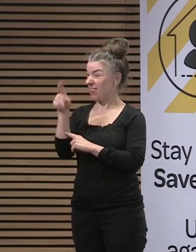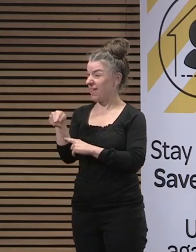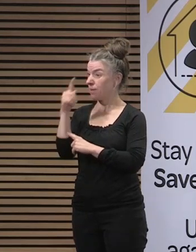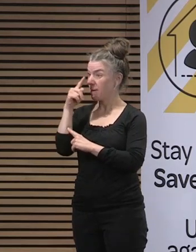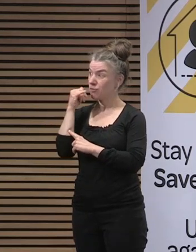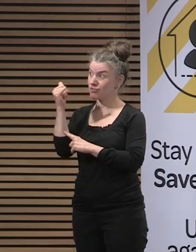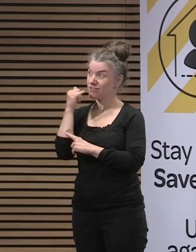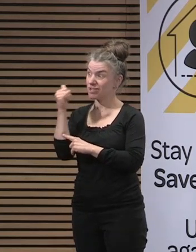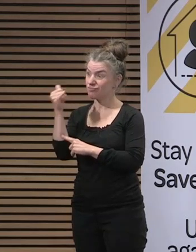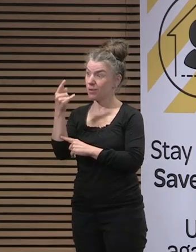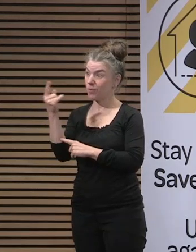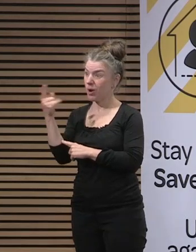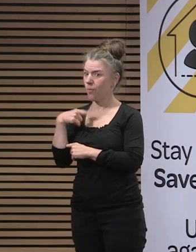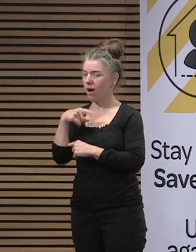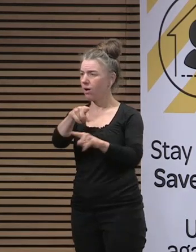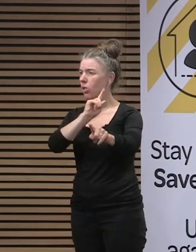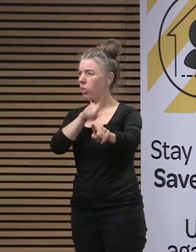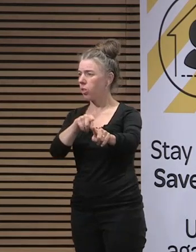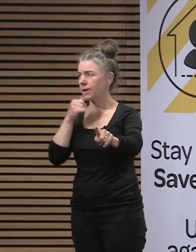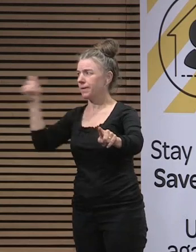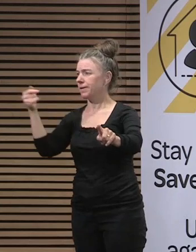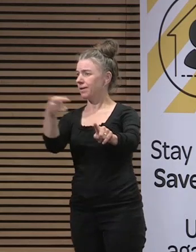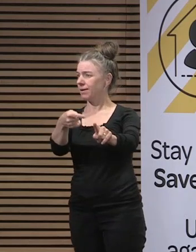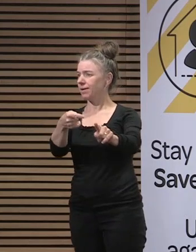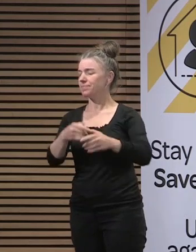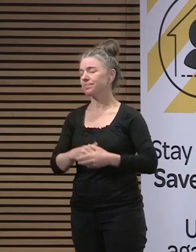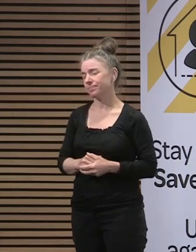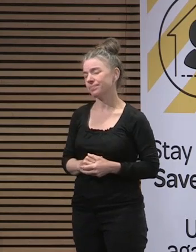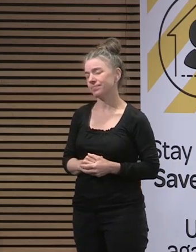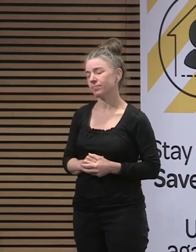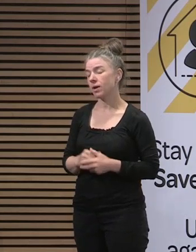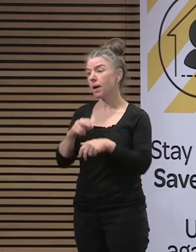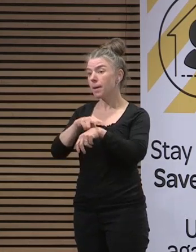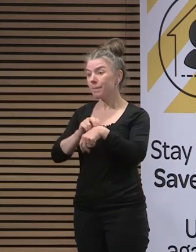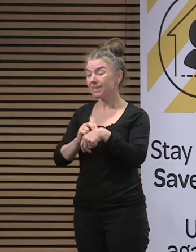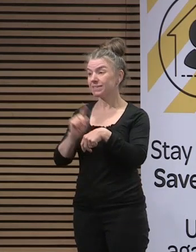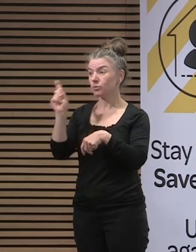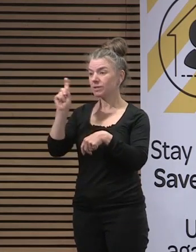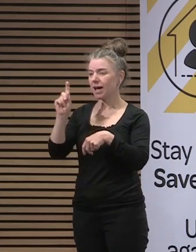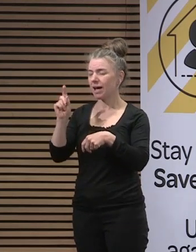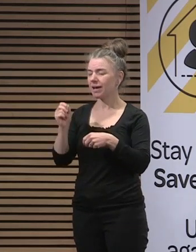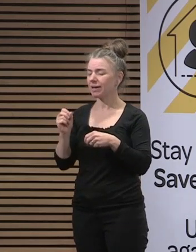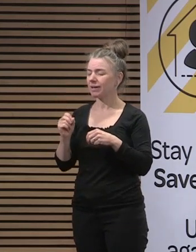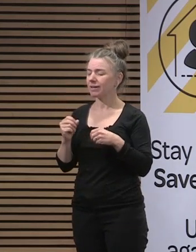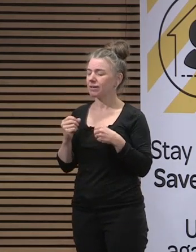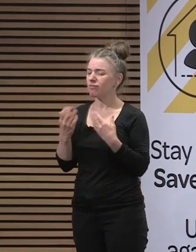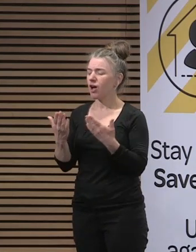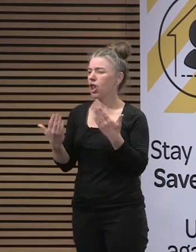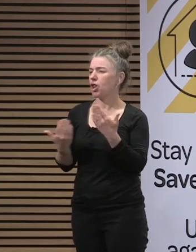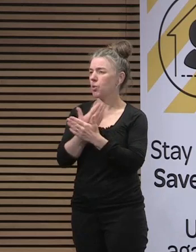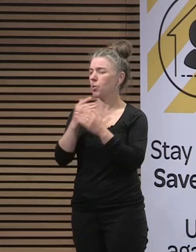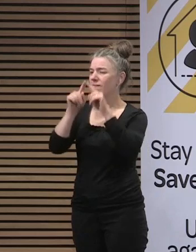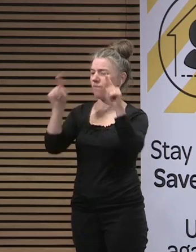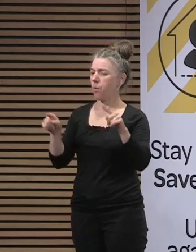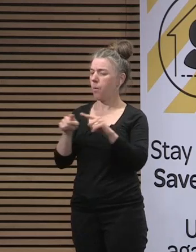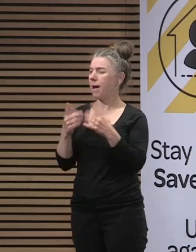in order to have the rules of self-isolation enforced. Police have today launched a new online form which